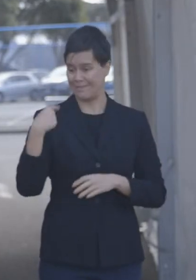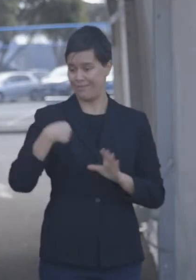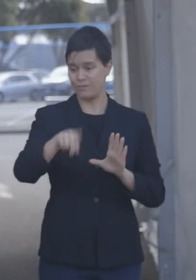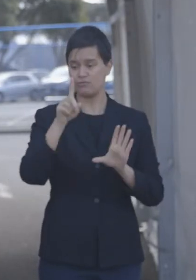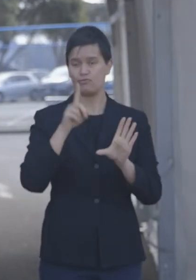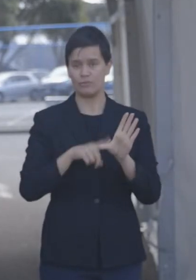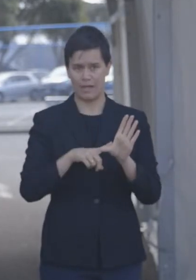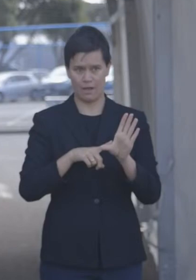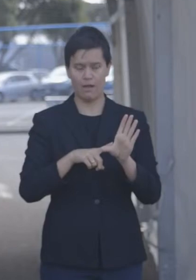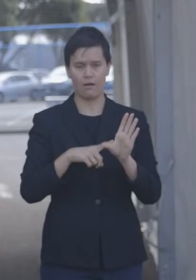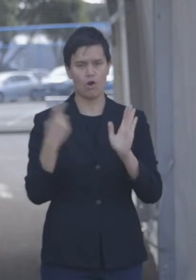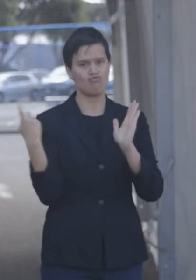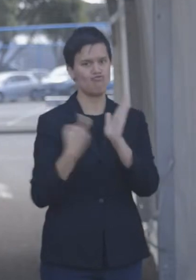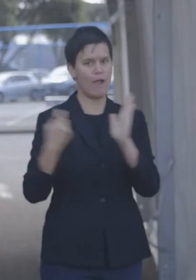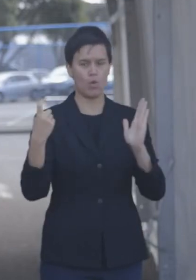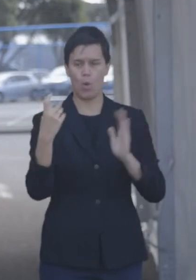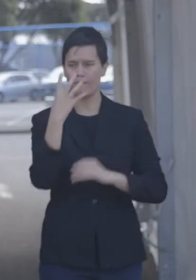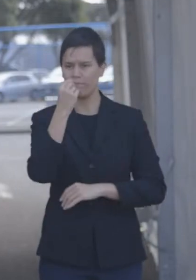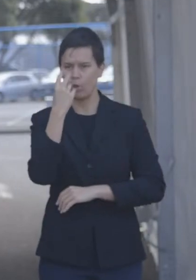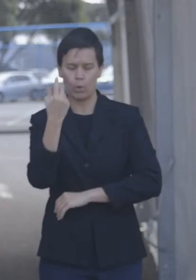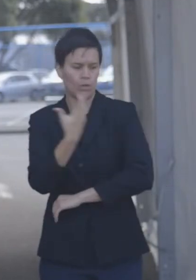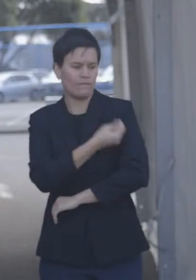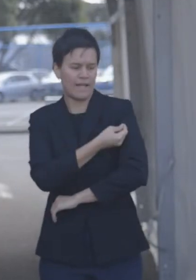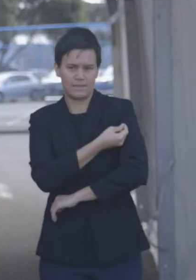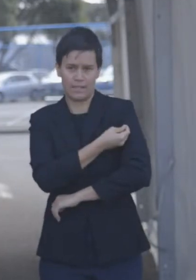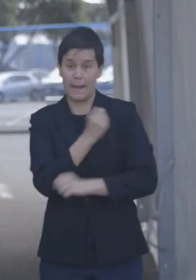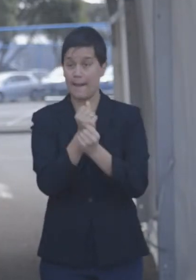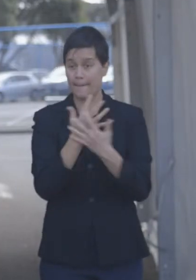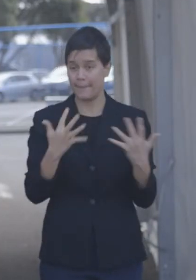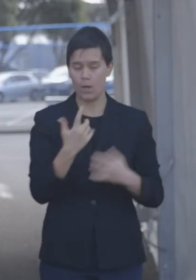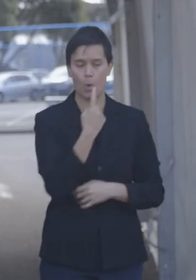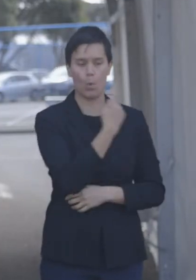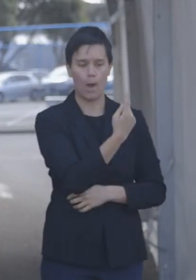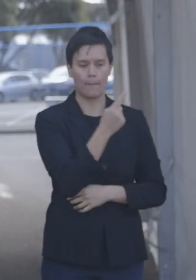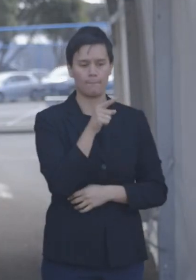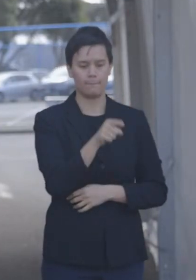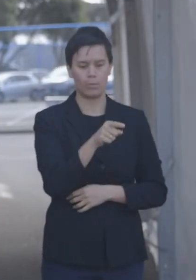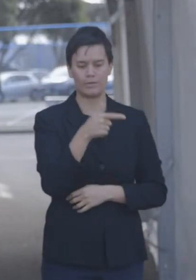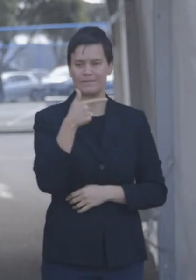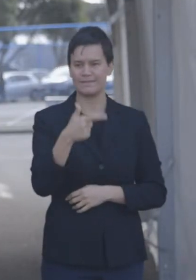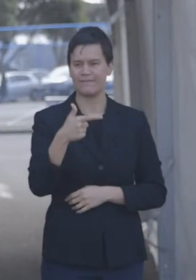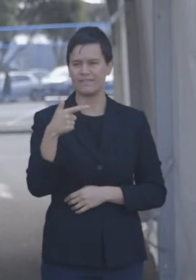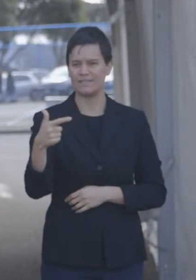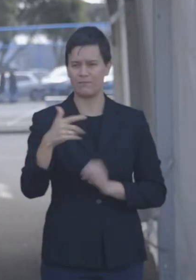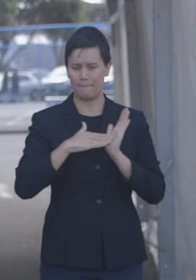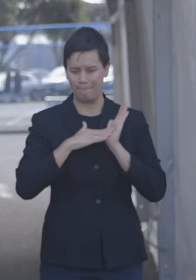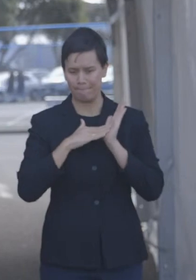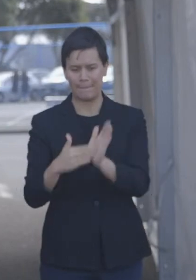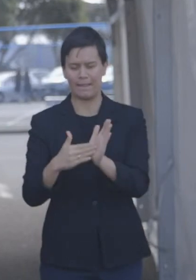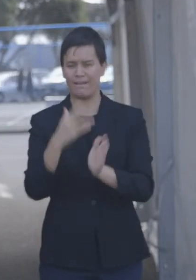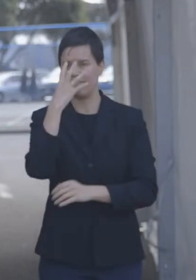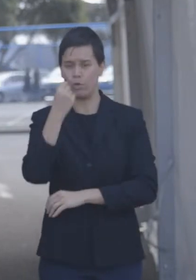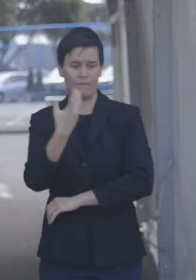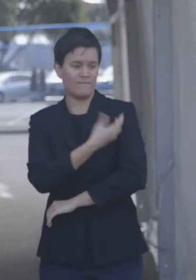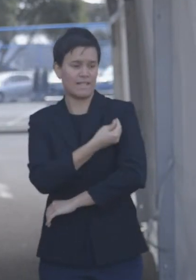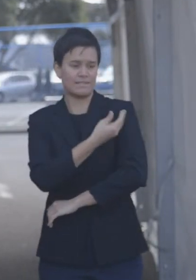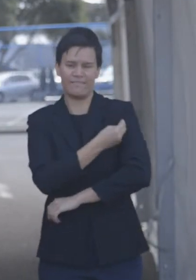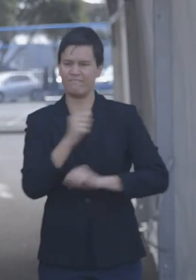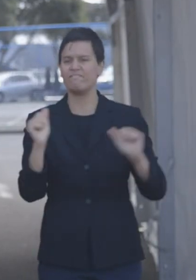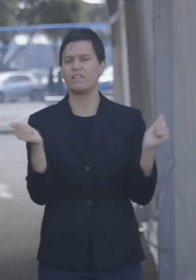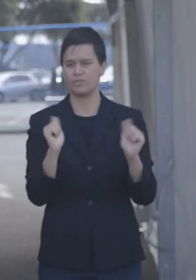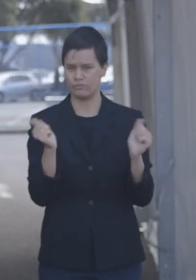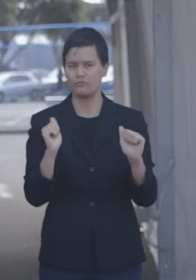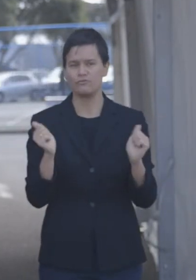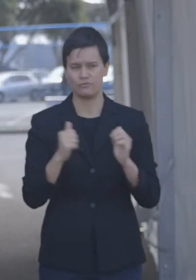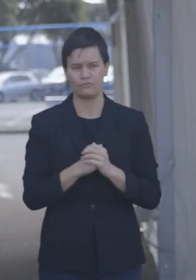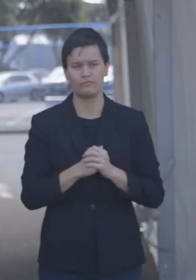have distributed a record amount of flu vaccine. 1.77 million doses have been distributed to date. I think this is